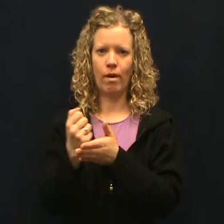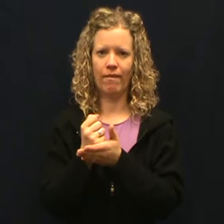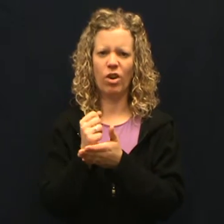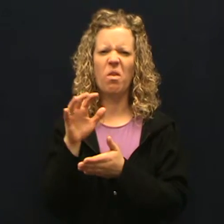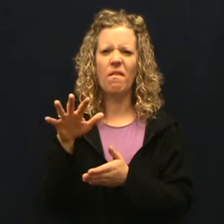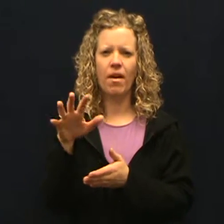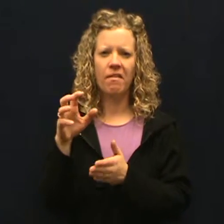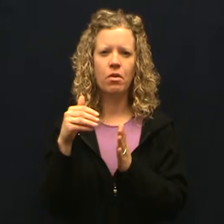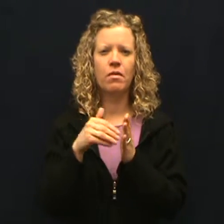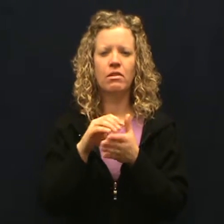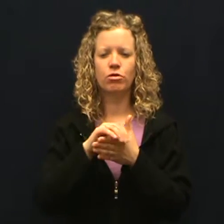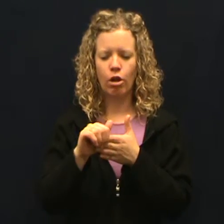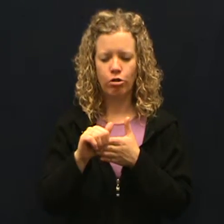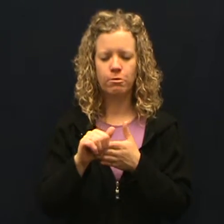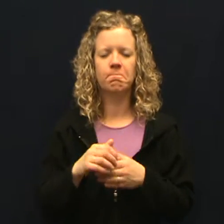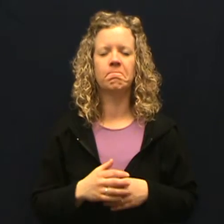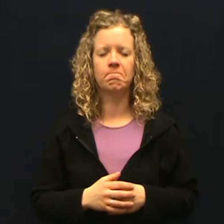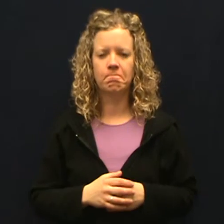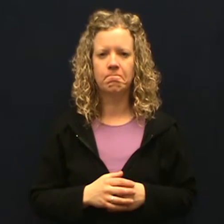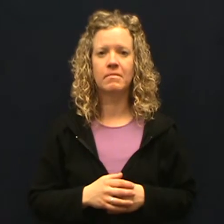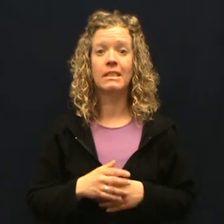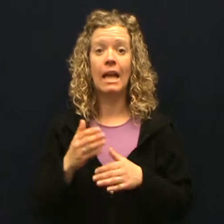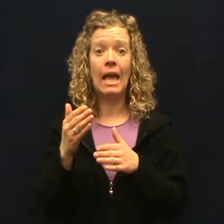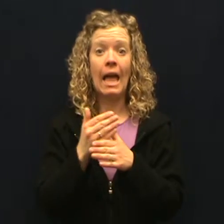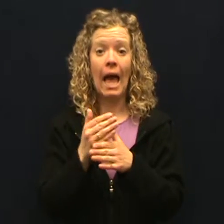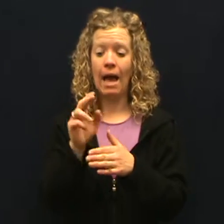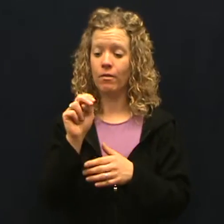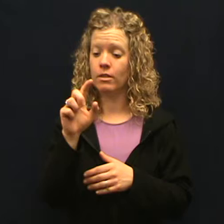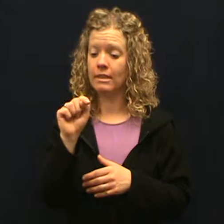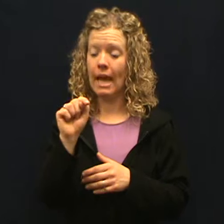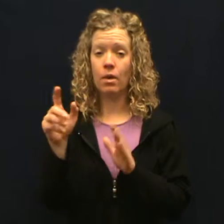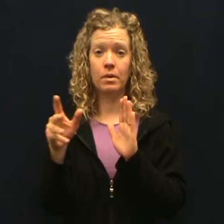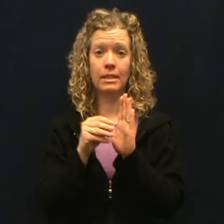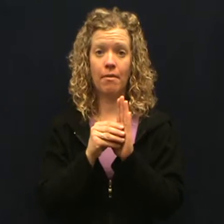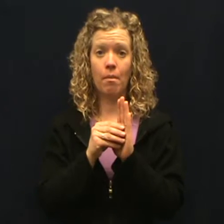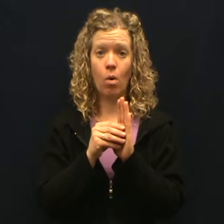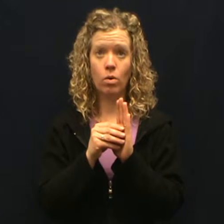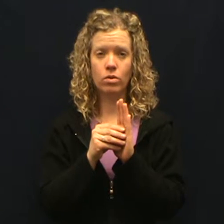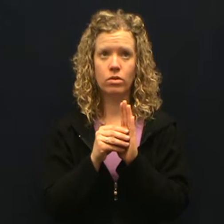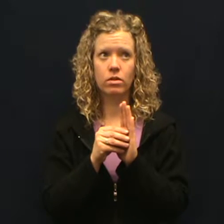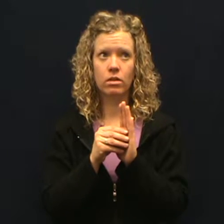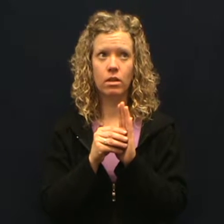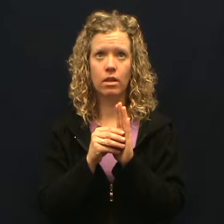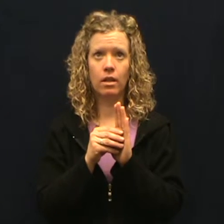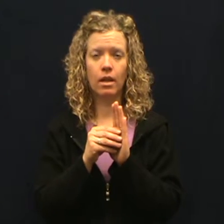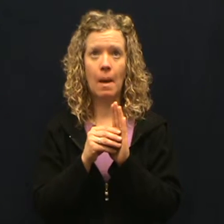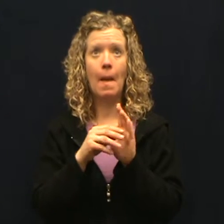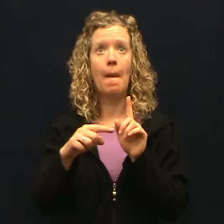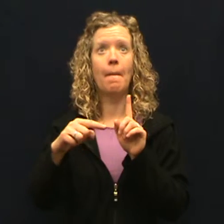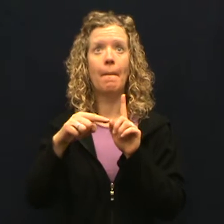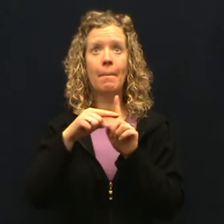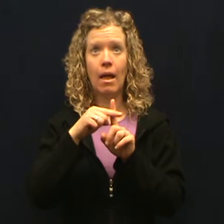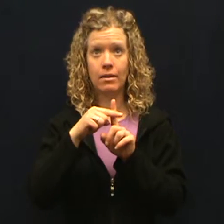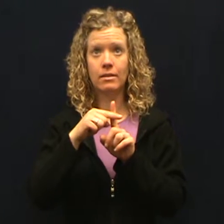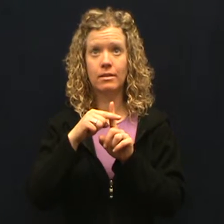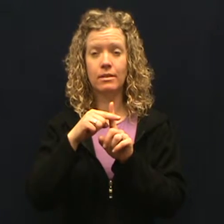$500,000, and we have average net receivables, beginning receivables plus ending receivables divided by 2